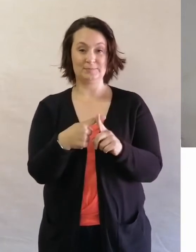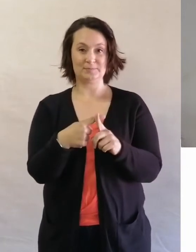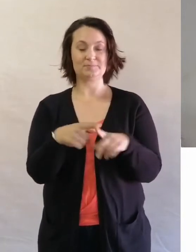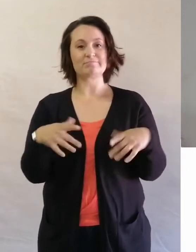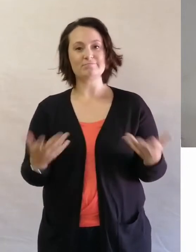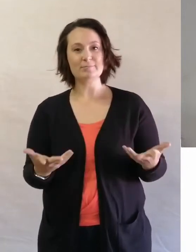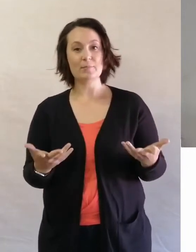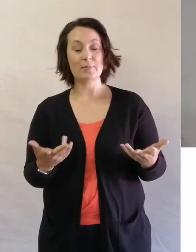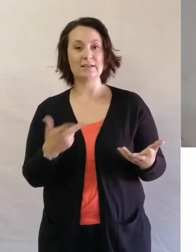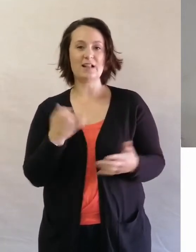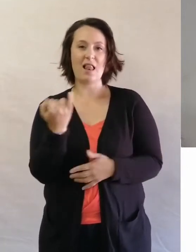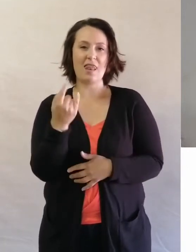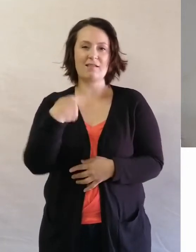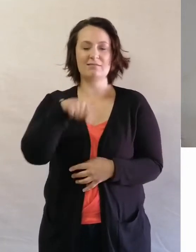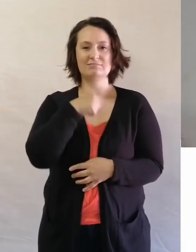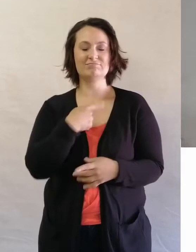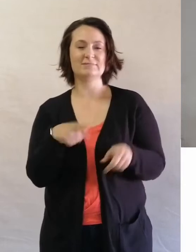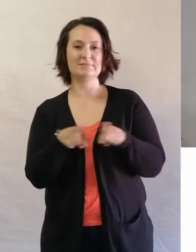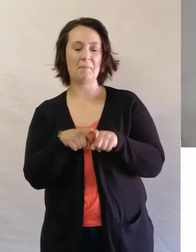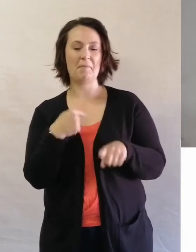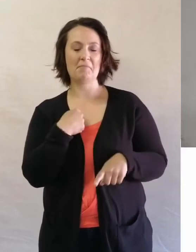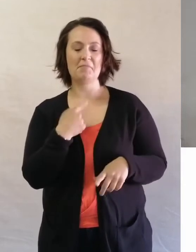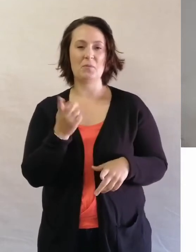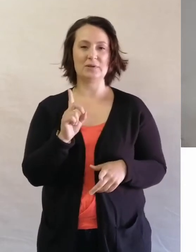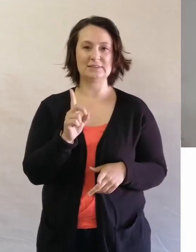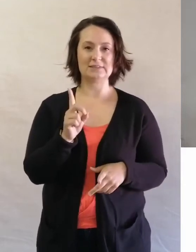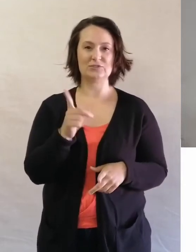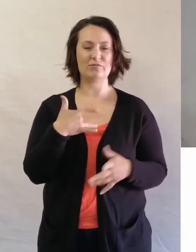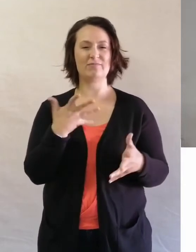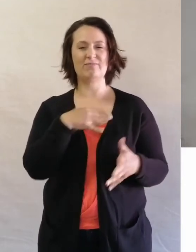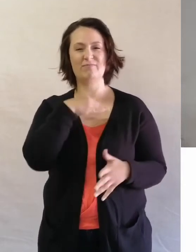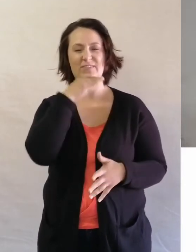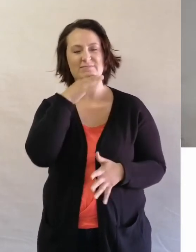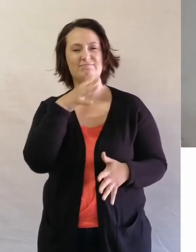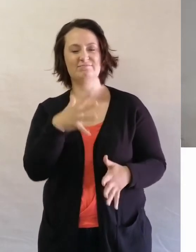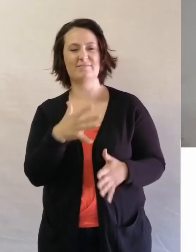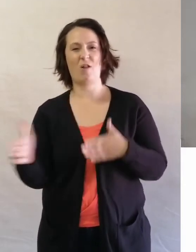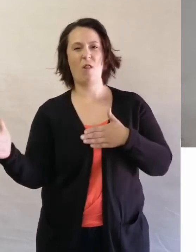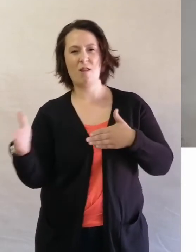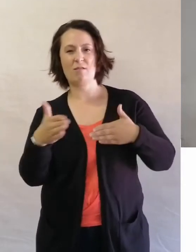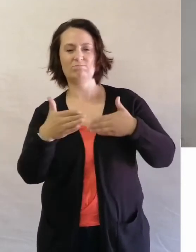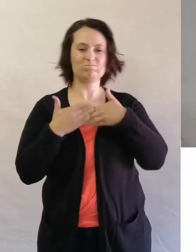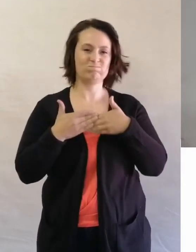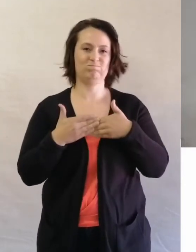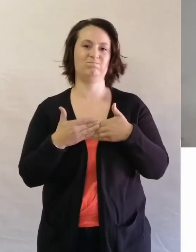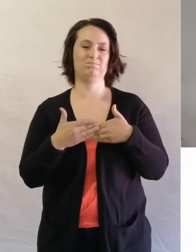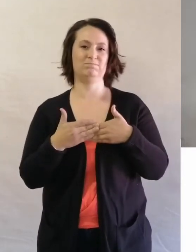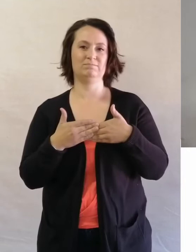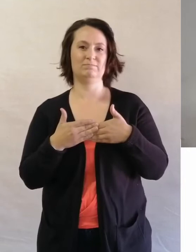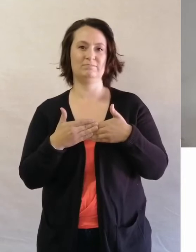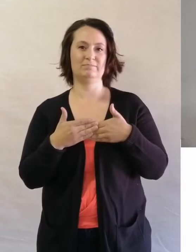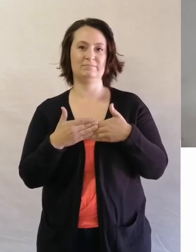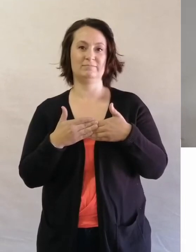I suppose, like me, you might be a little fed up with lockdown, aren't you?